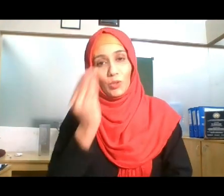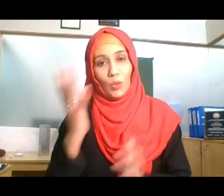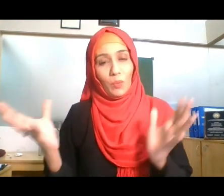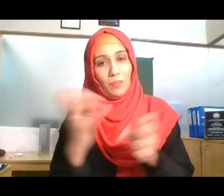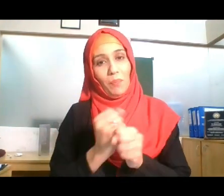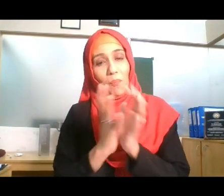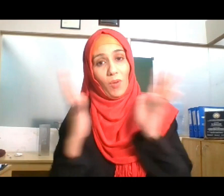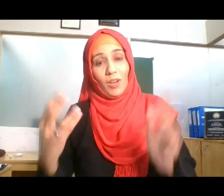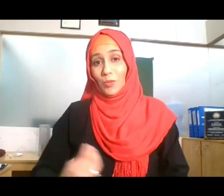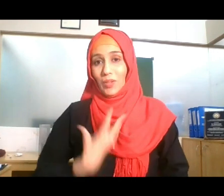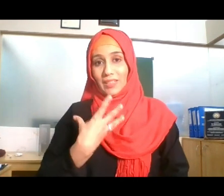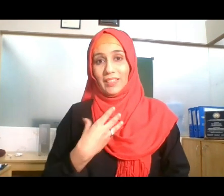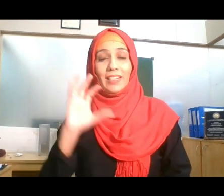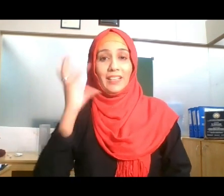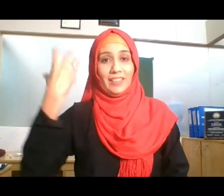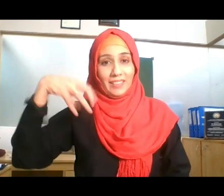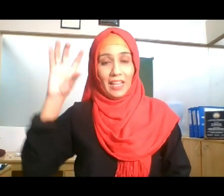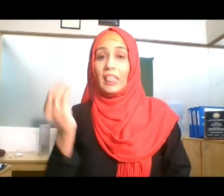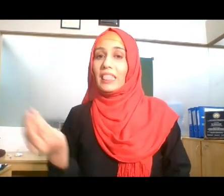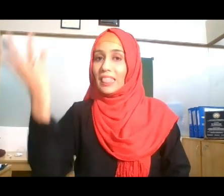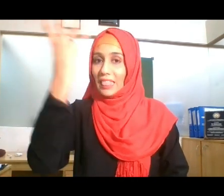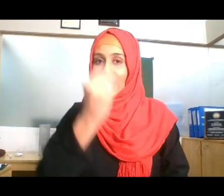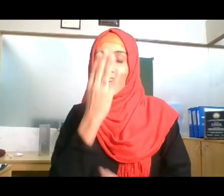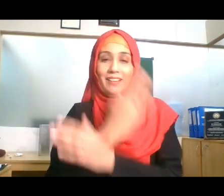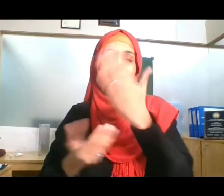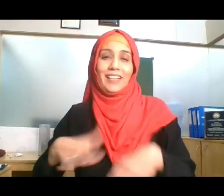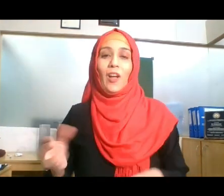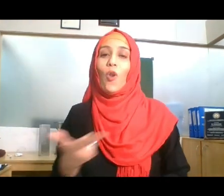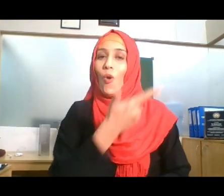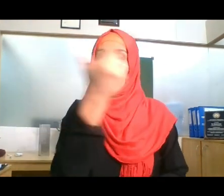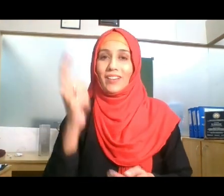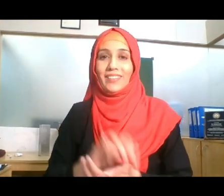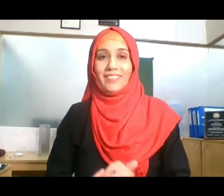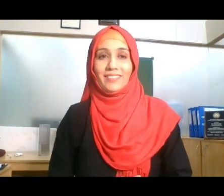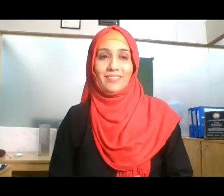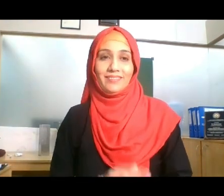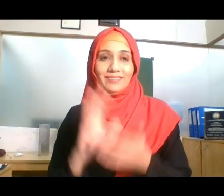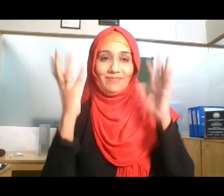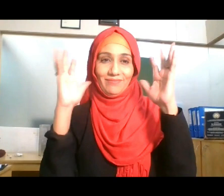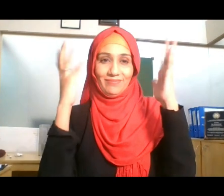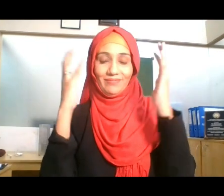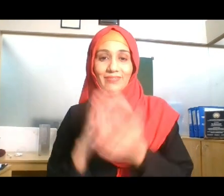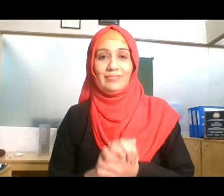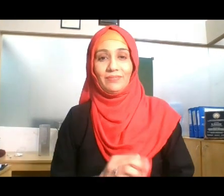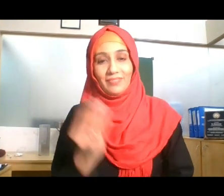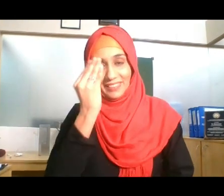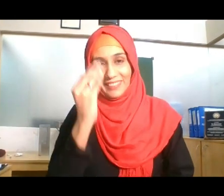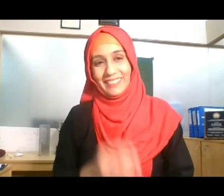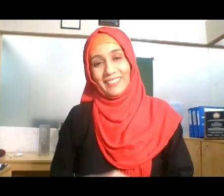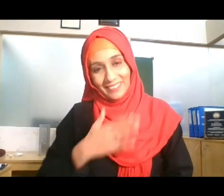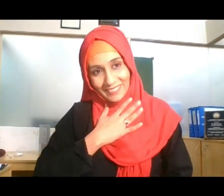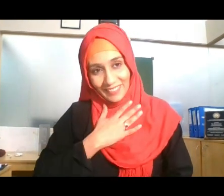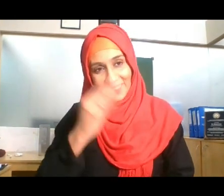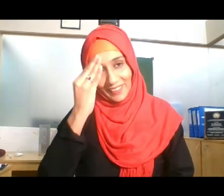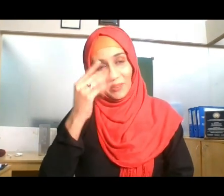very happy International Day for Persons with Disabilities. Thank you all. Thank you, Marine, for your interpretation as